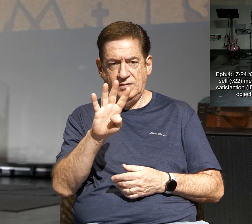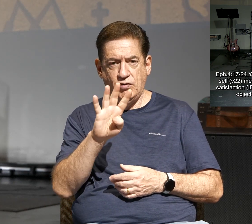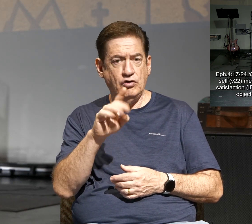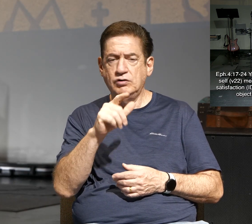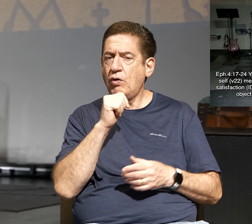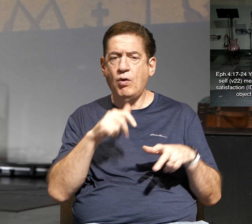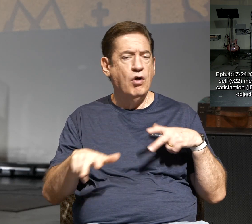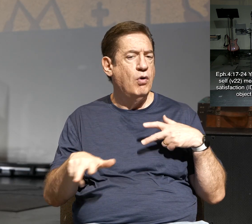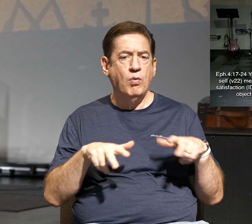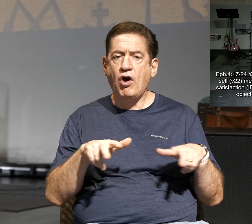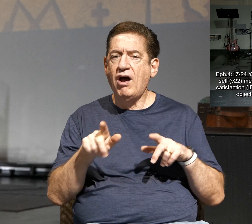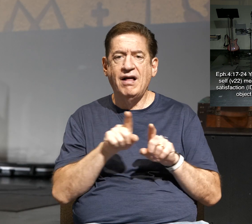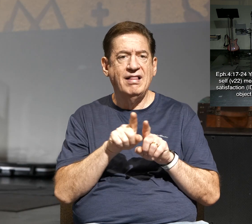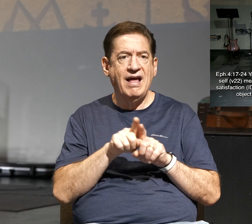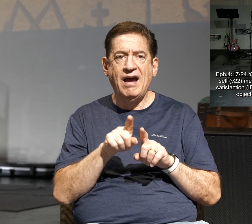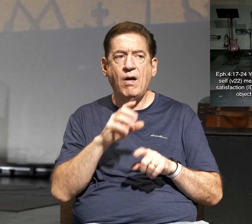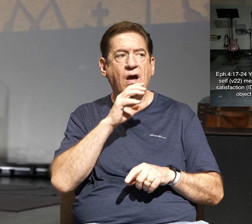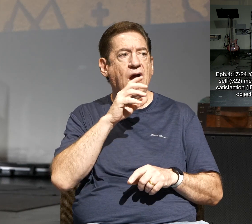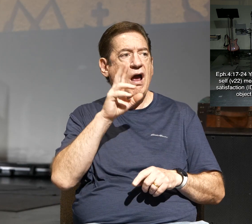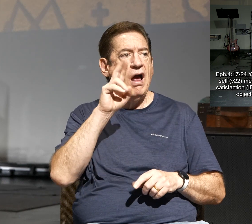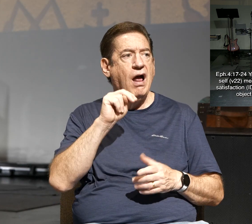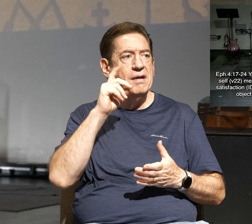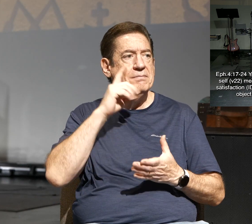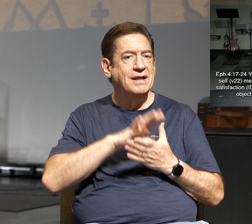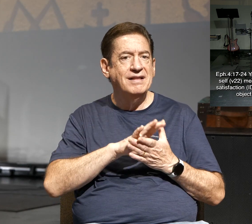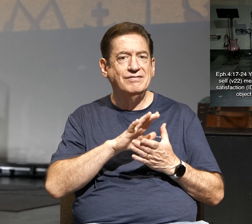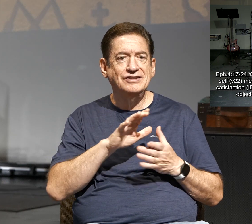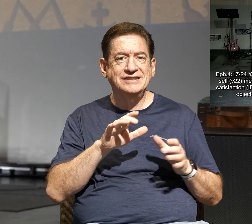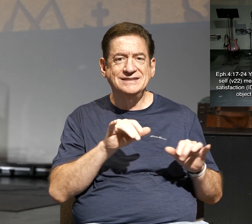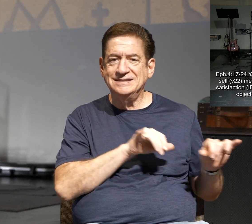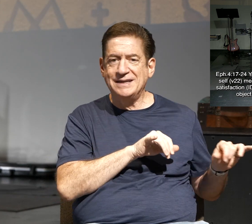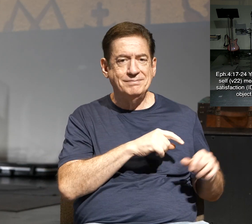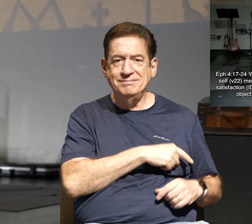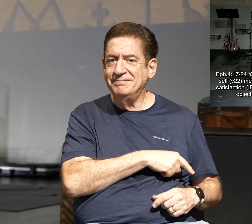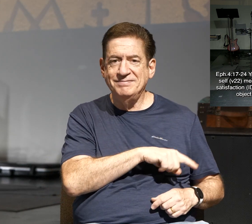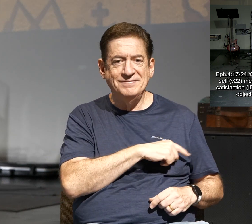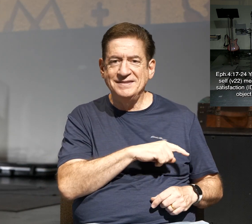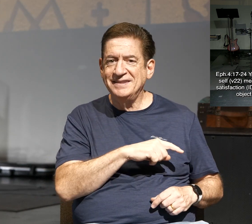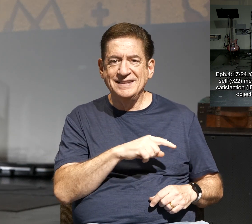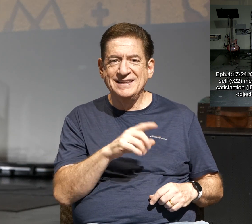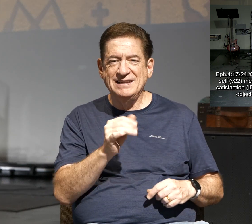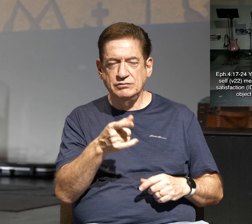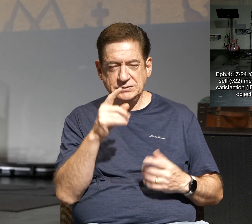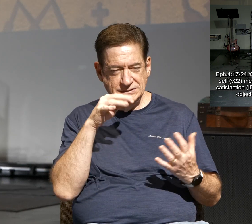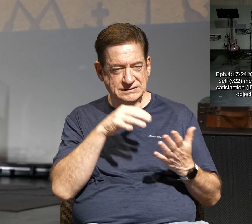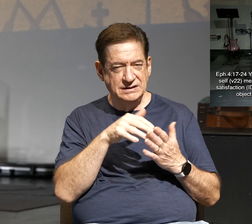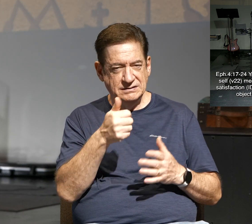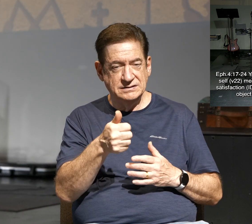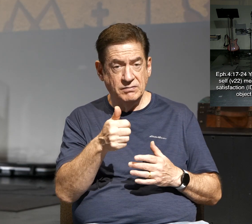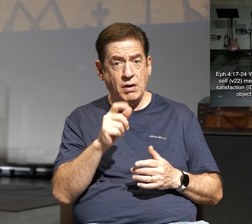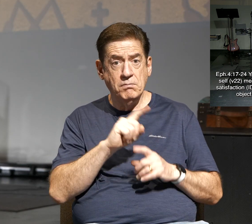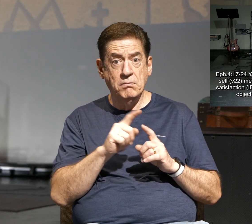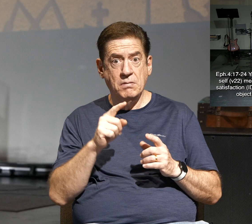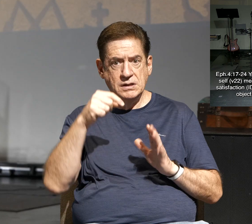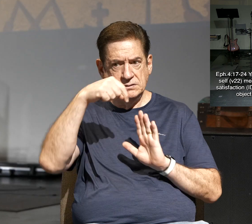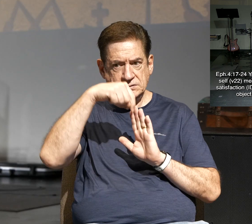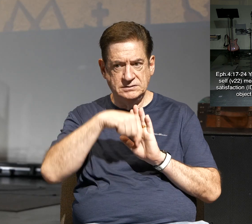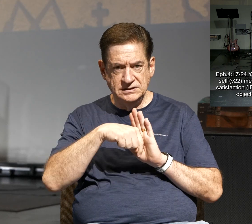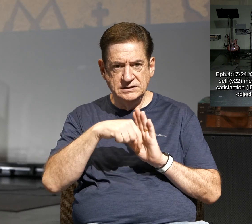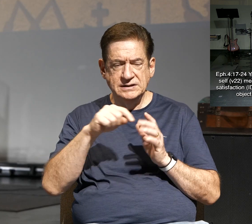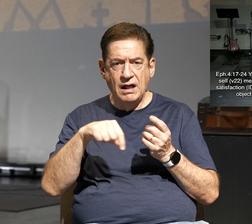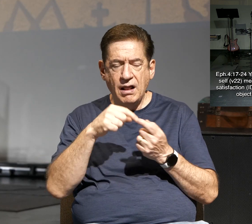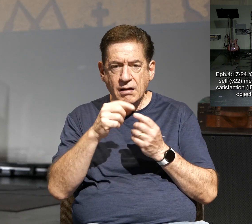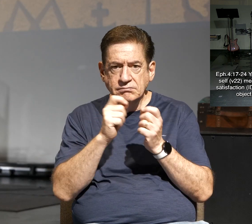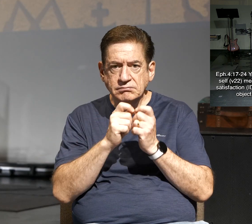the unbelievers do. So that's verse 17 in Ephesians 4. You can study that on your own. That's just a summary statement. He goes into detail